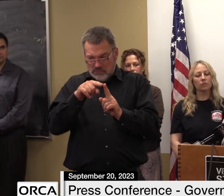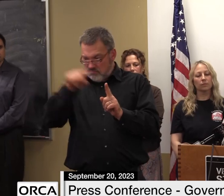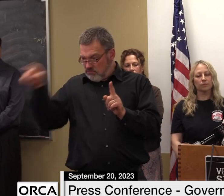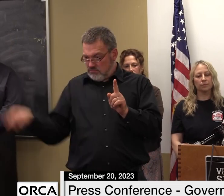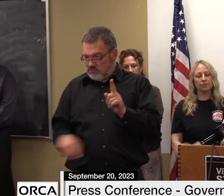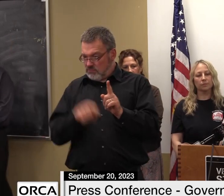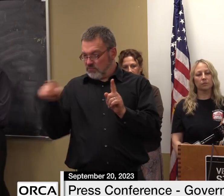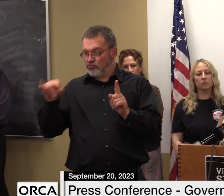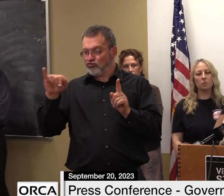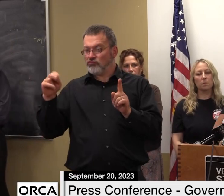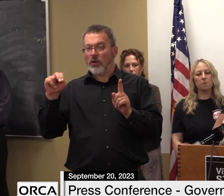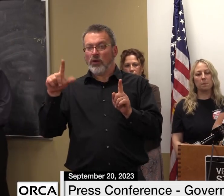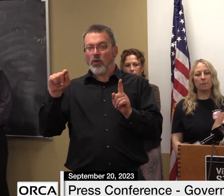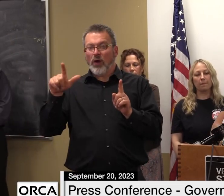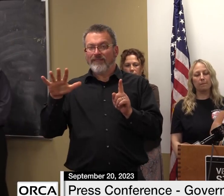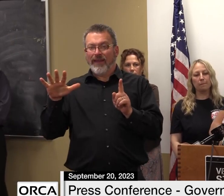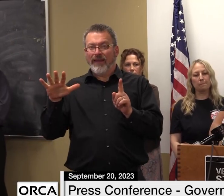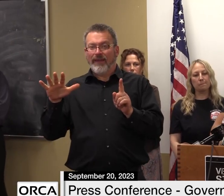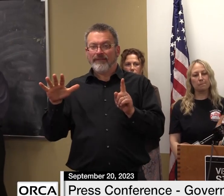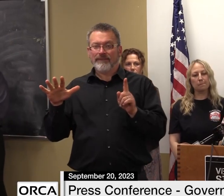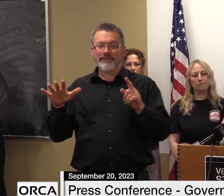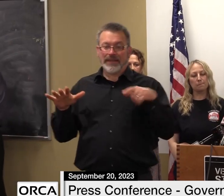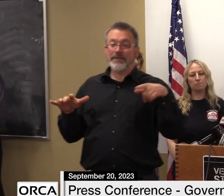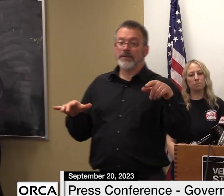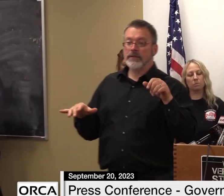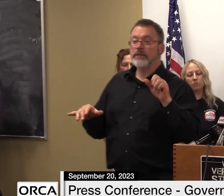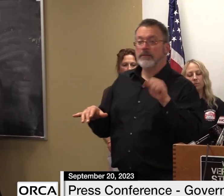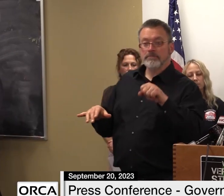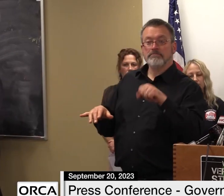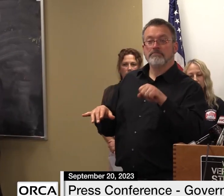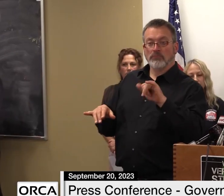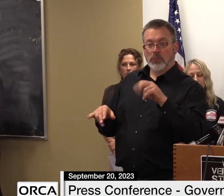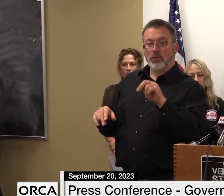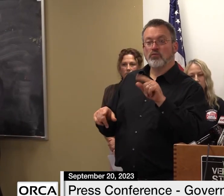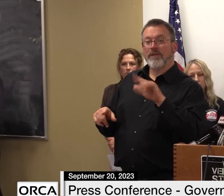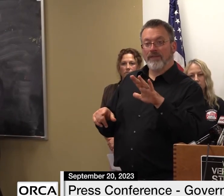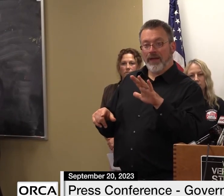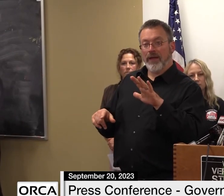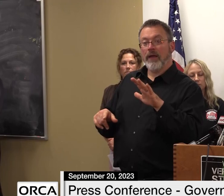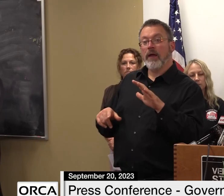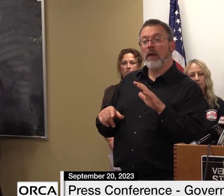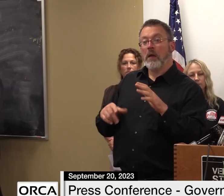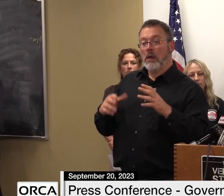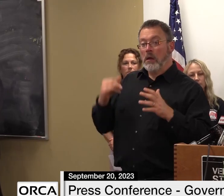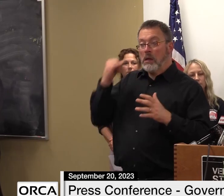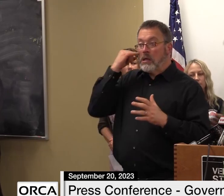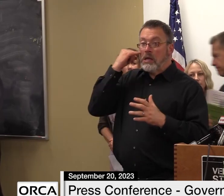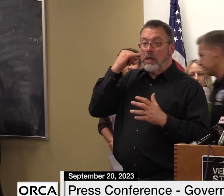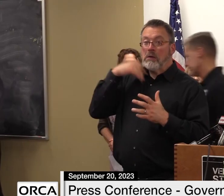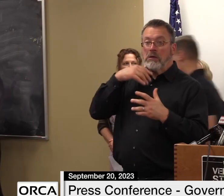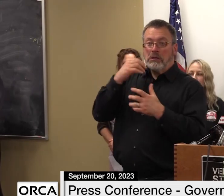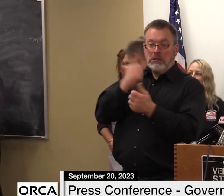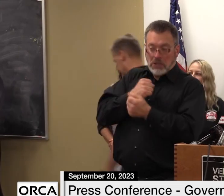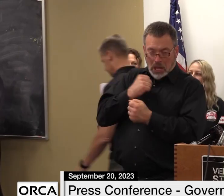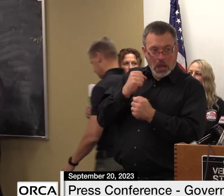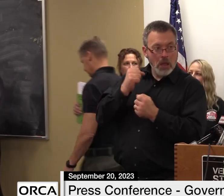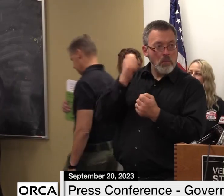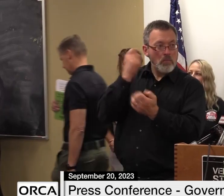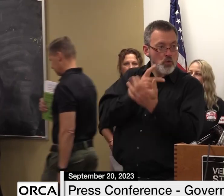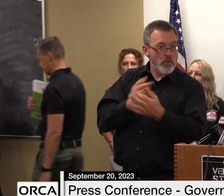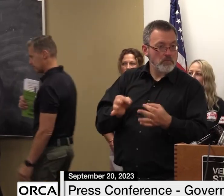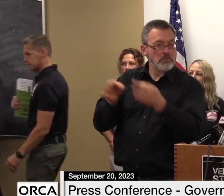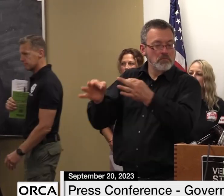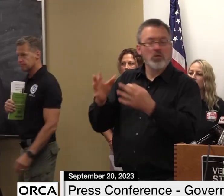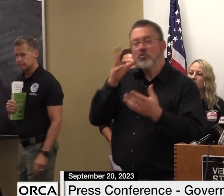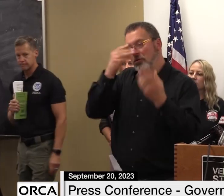unless is a state request an extension and it's approved. Okay. All right. Thank you very much. Yes, sir.